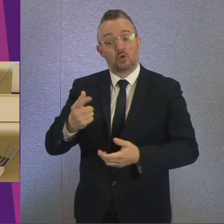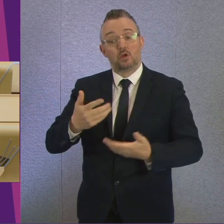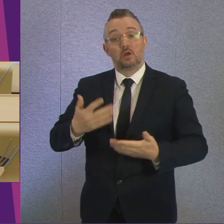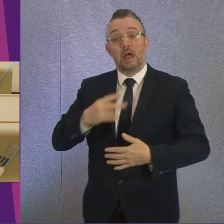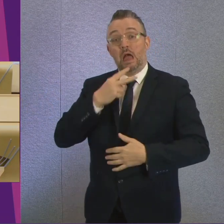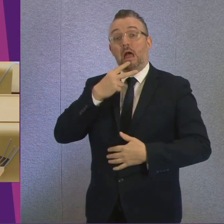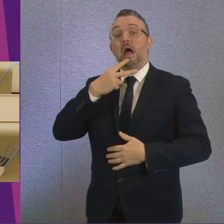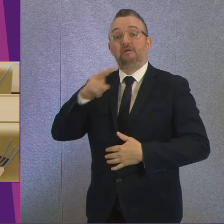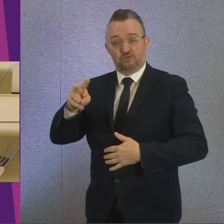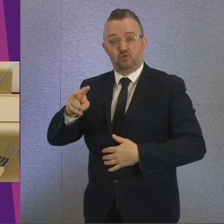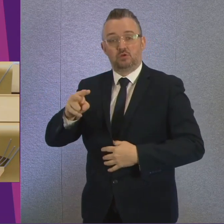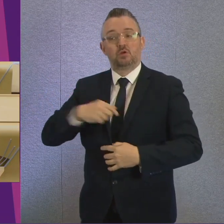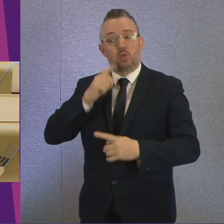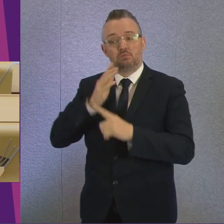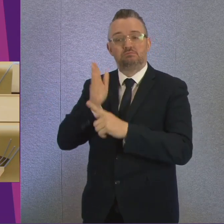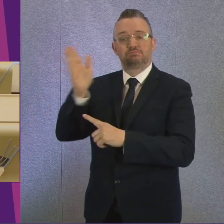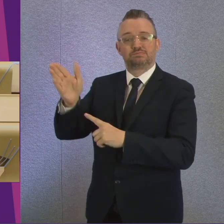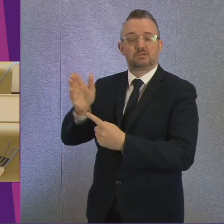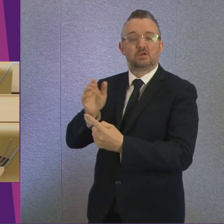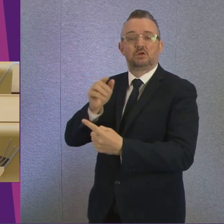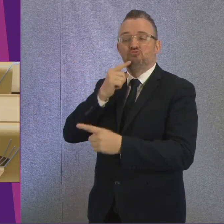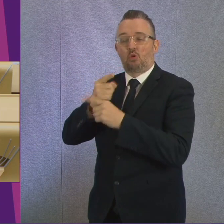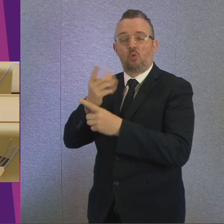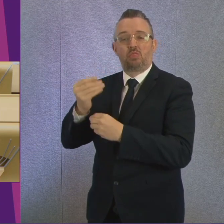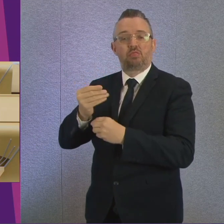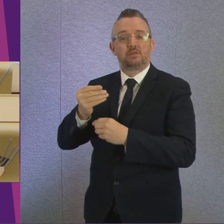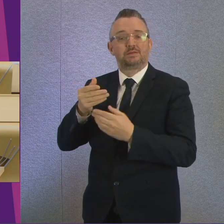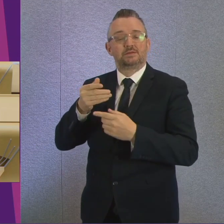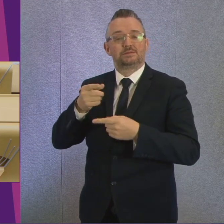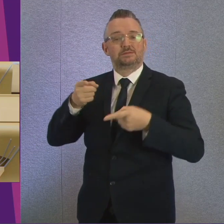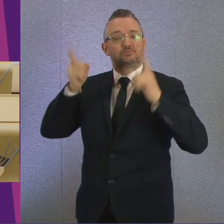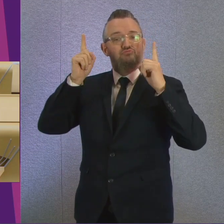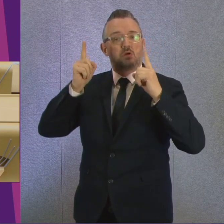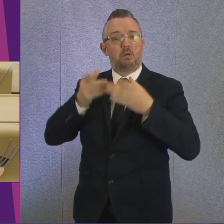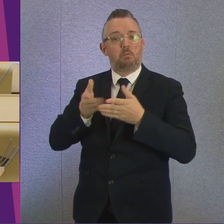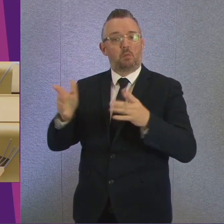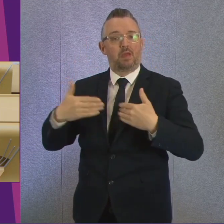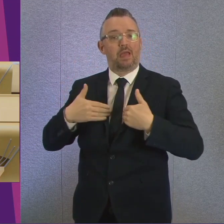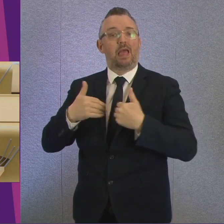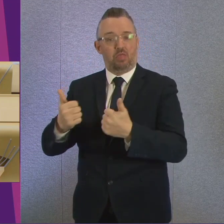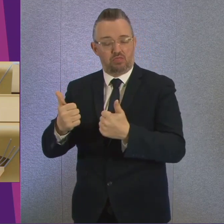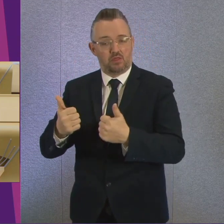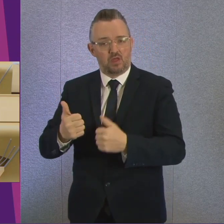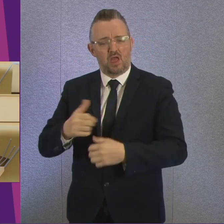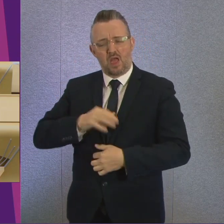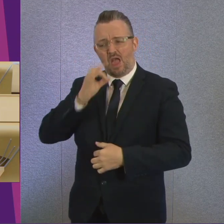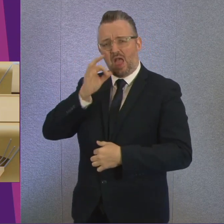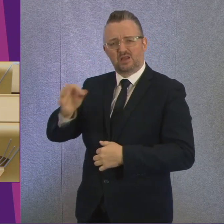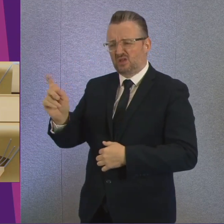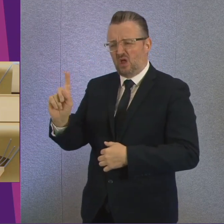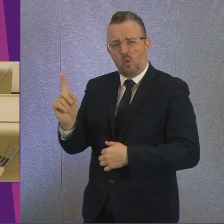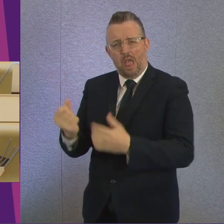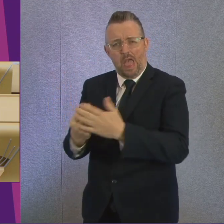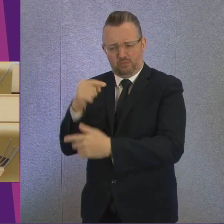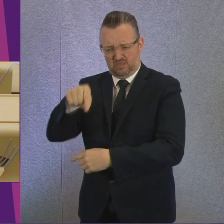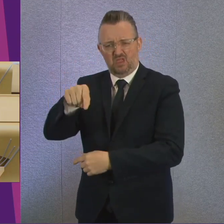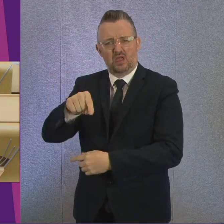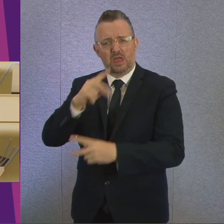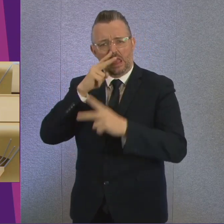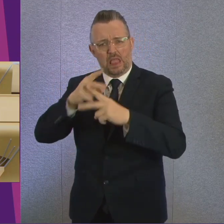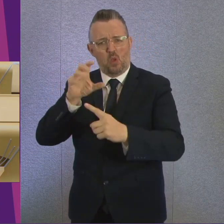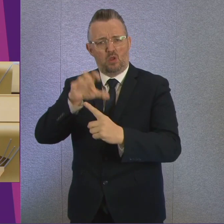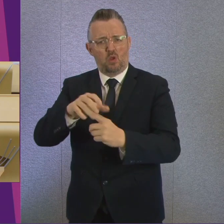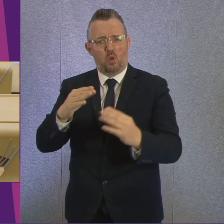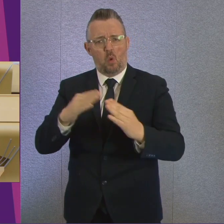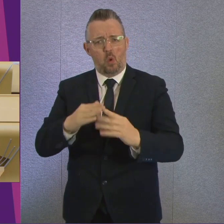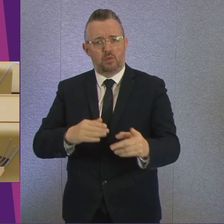I will ask the relevant Director of Public Health to immediately take steps to look at what is happening in that care home to ensure